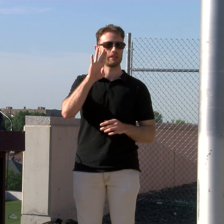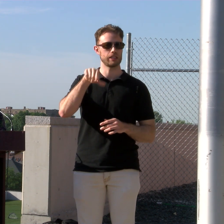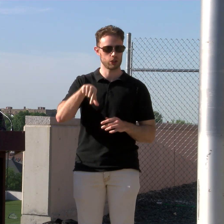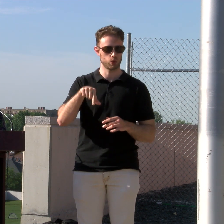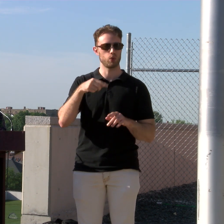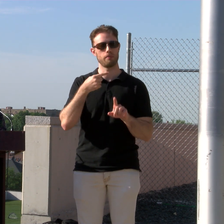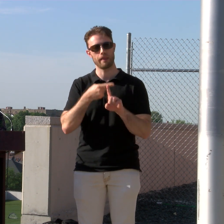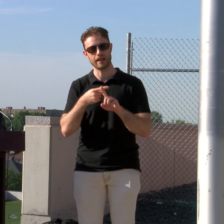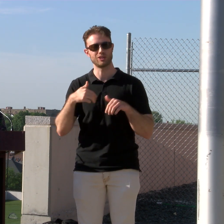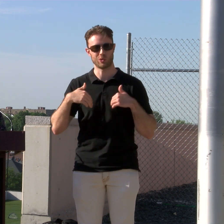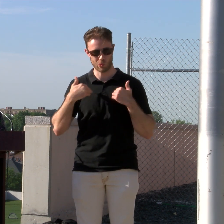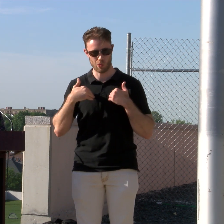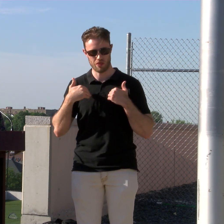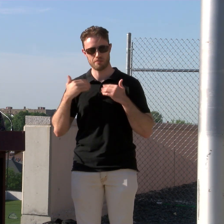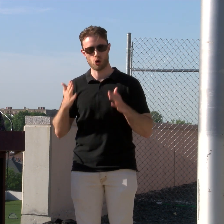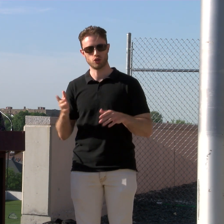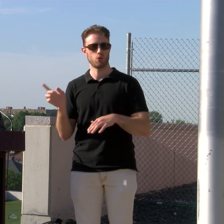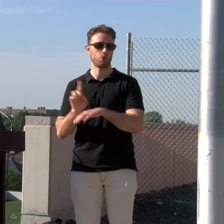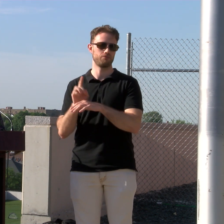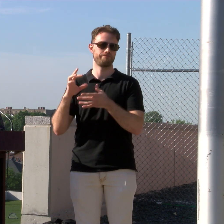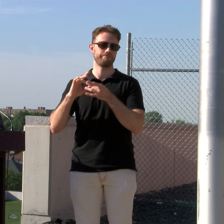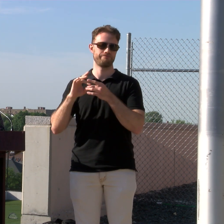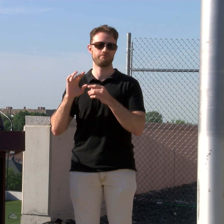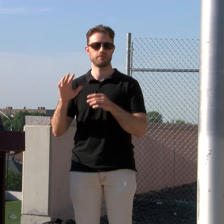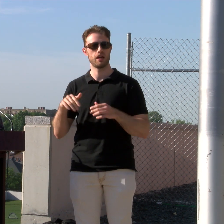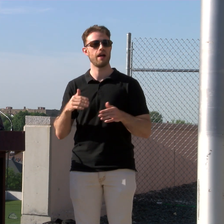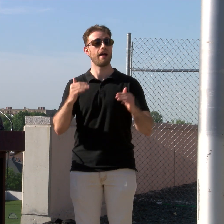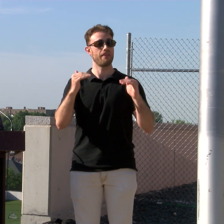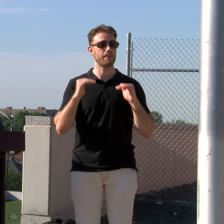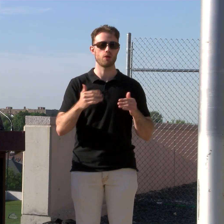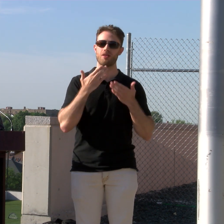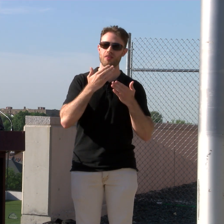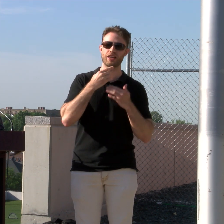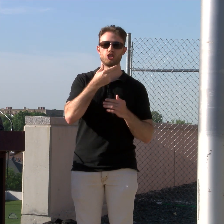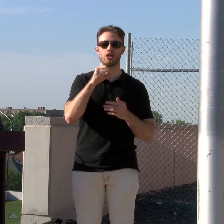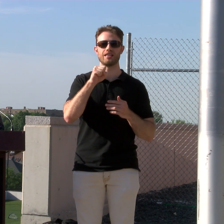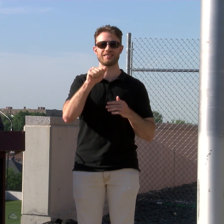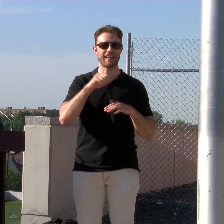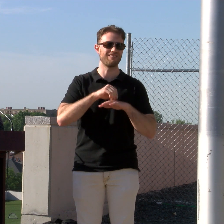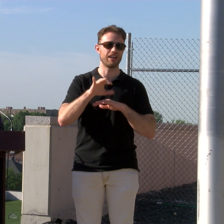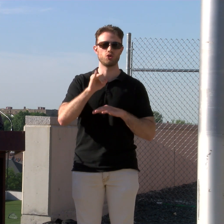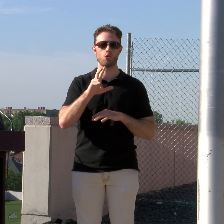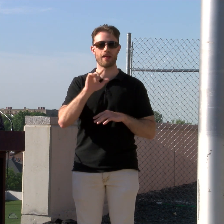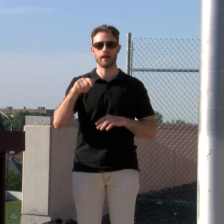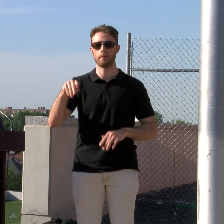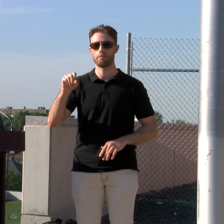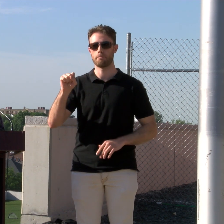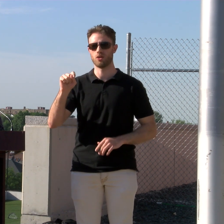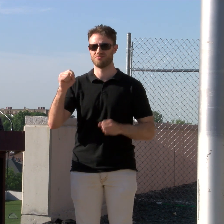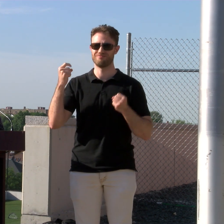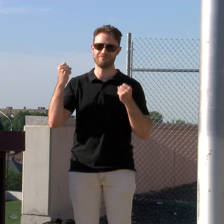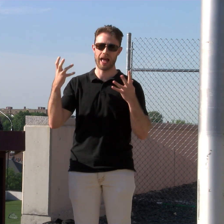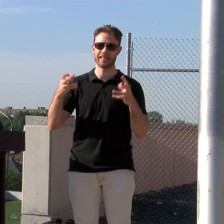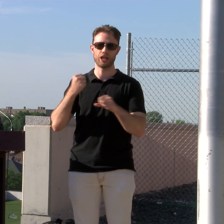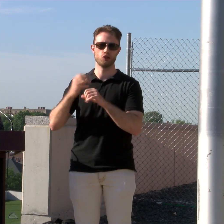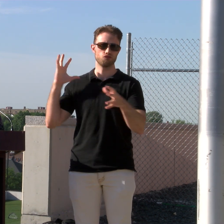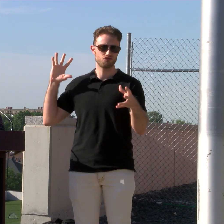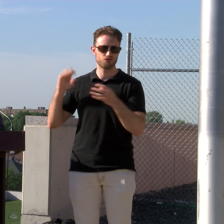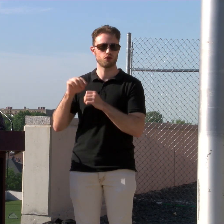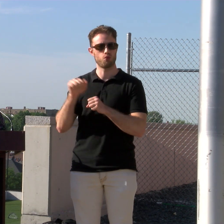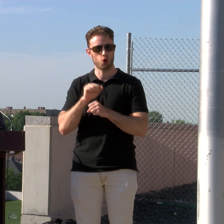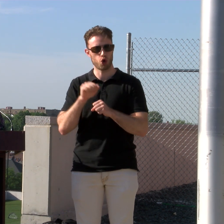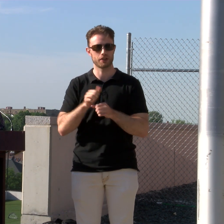his remarks. Finally, we will be thanking Somerville High School GSA advisor, Julia Post, for her many years of hard work and